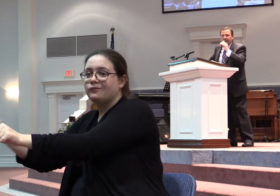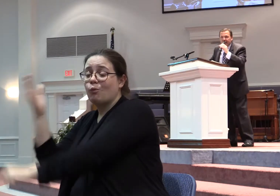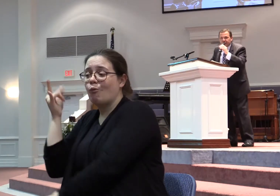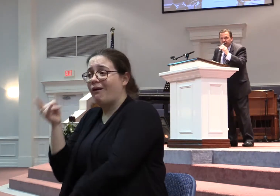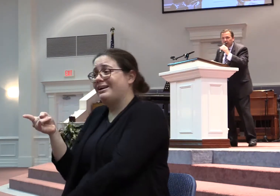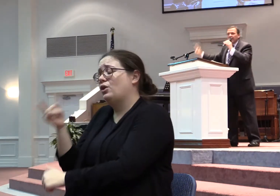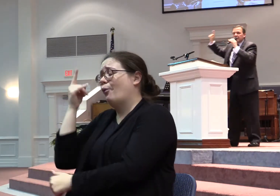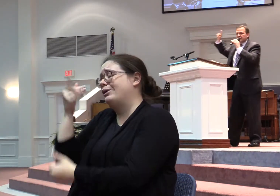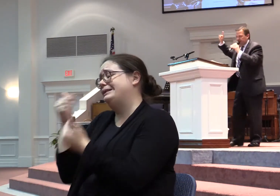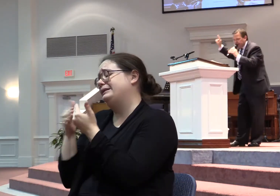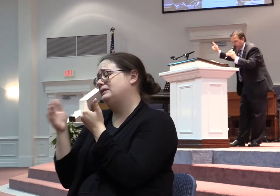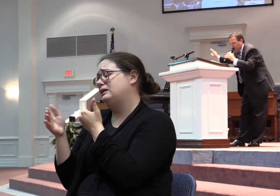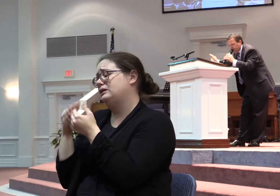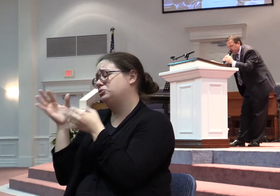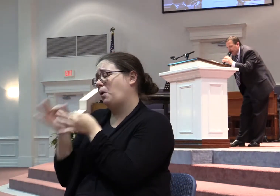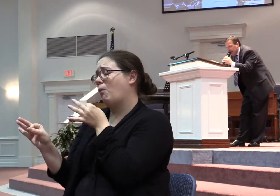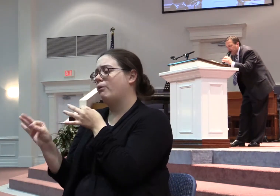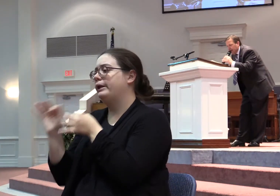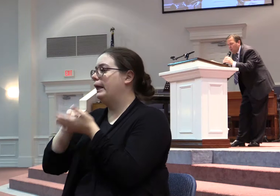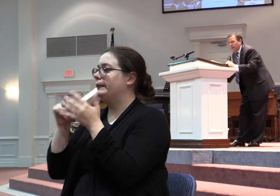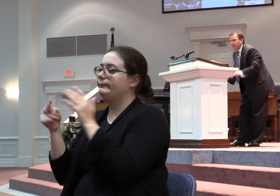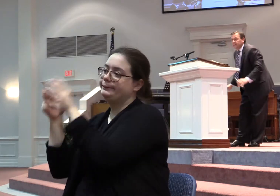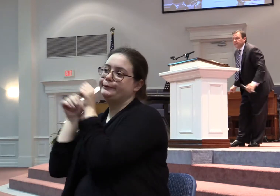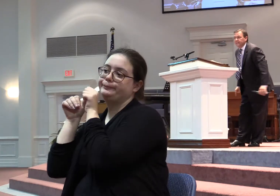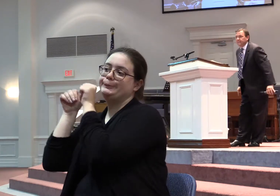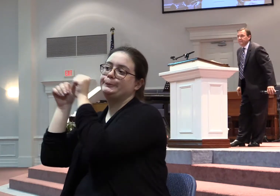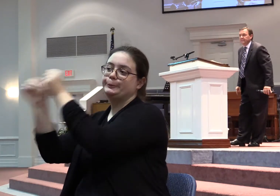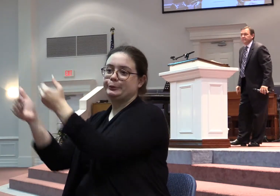looks easier doesn't mean it's going to stay that way.